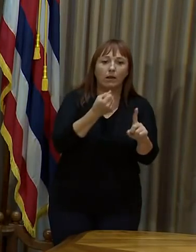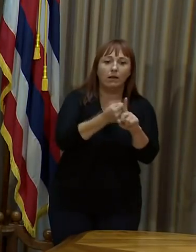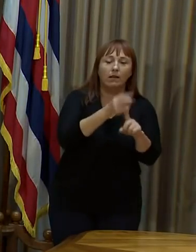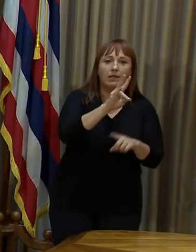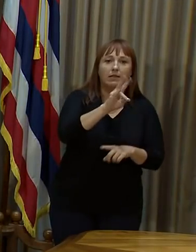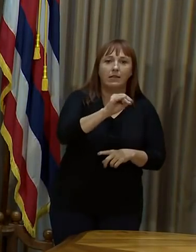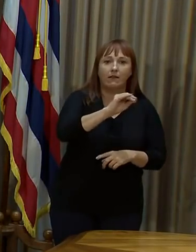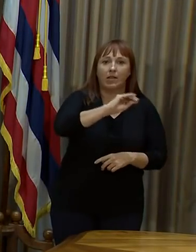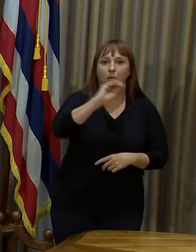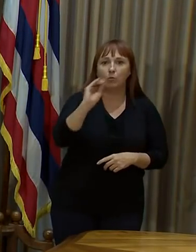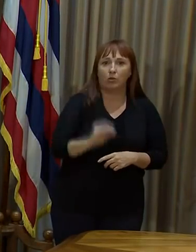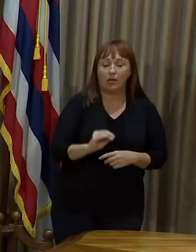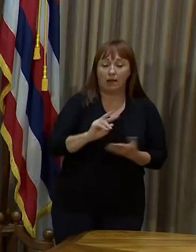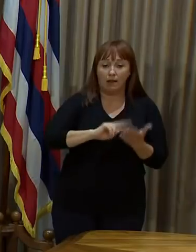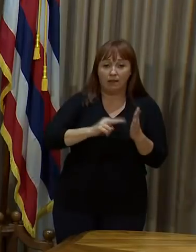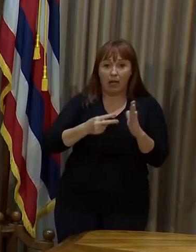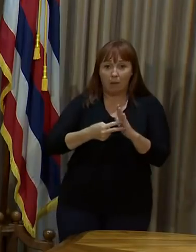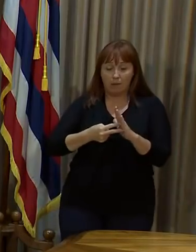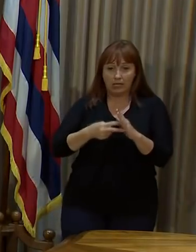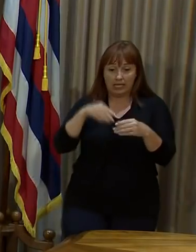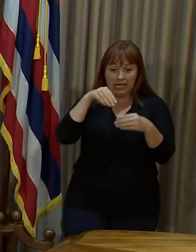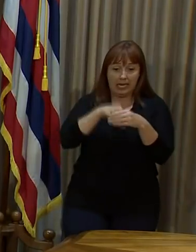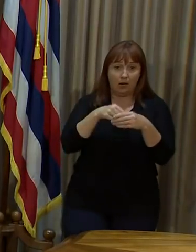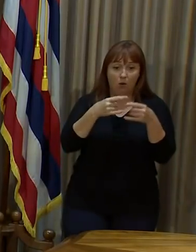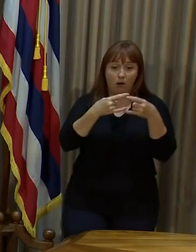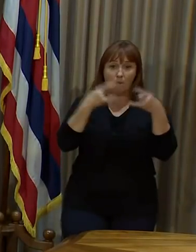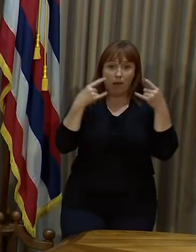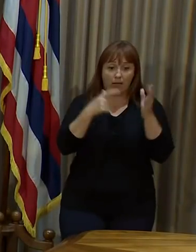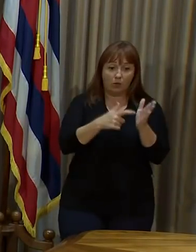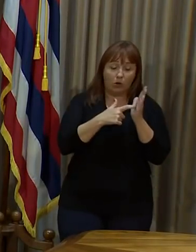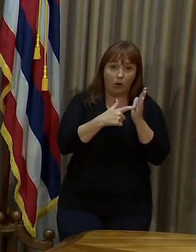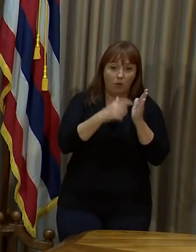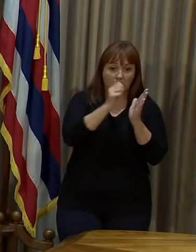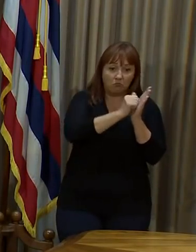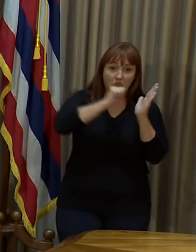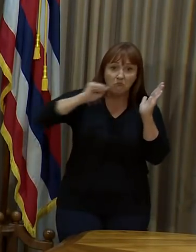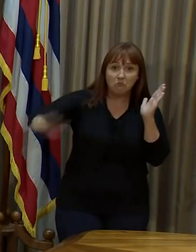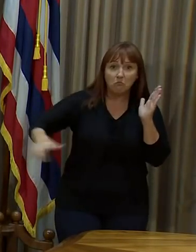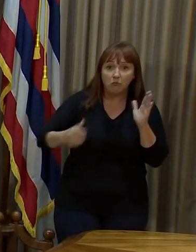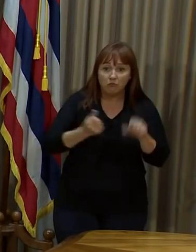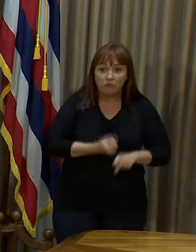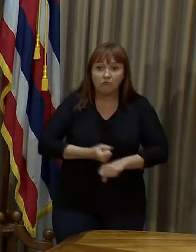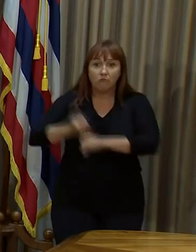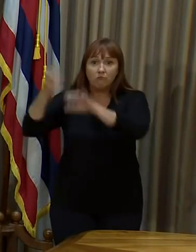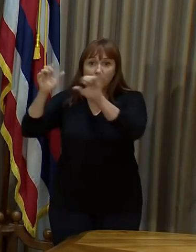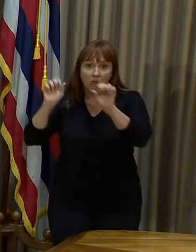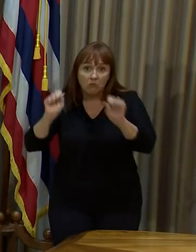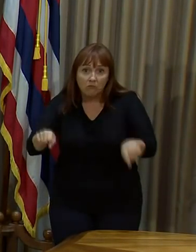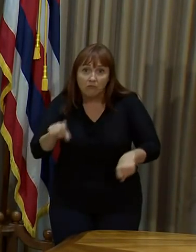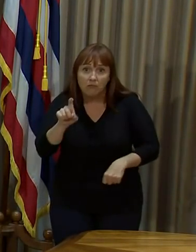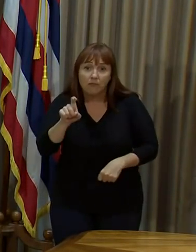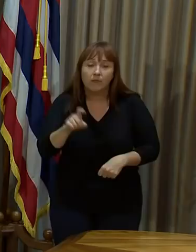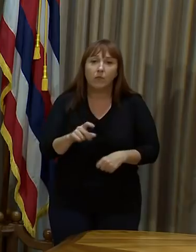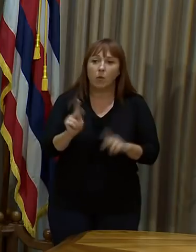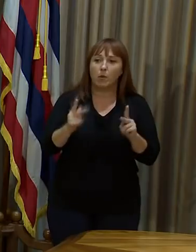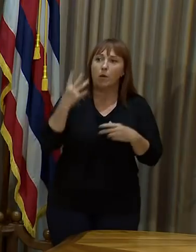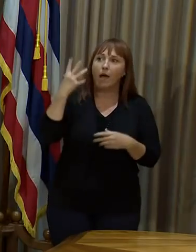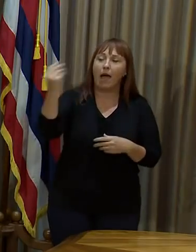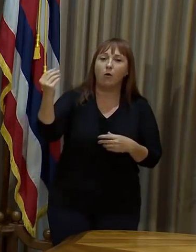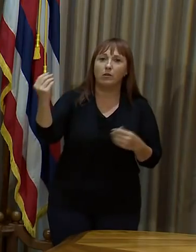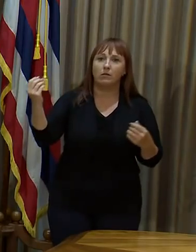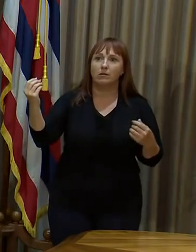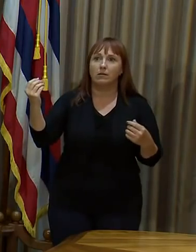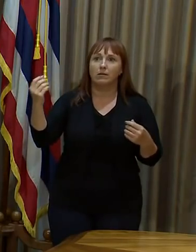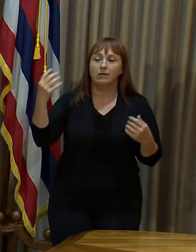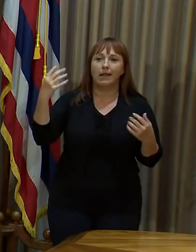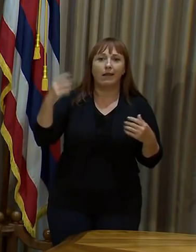definitively removing the indoor mask mandate or even allowing people to go to a large indoor